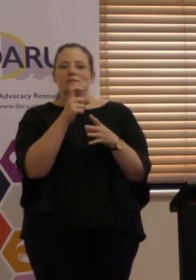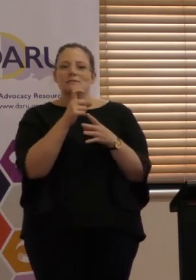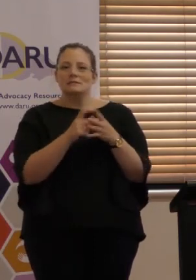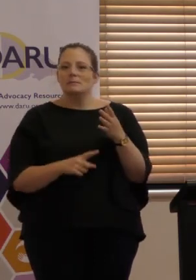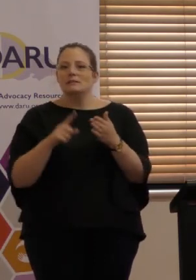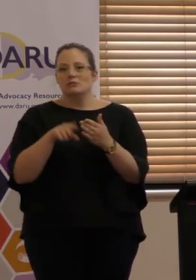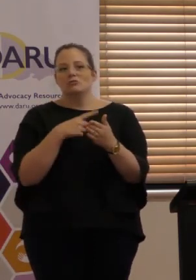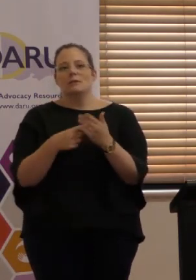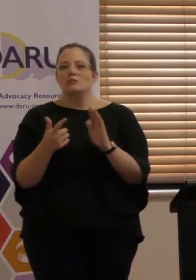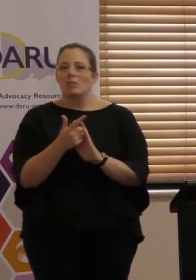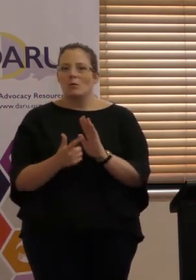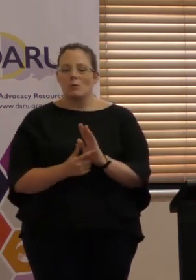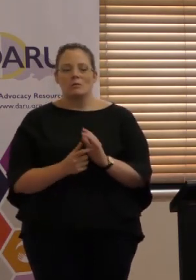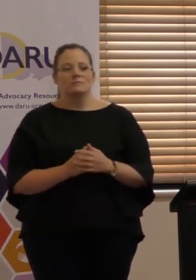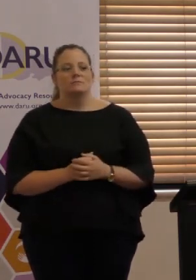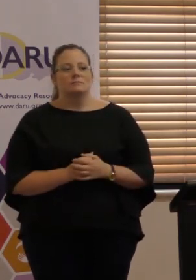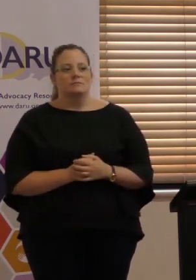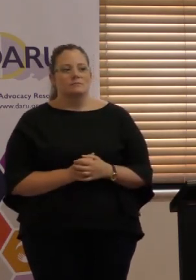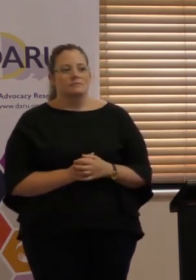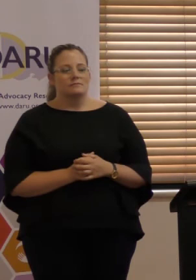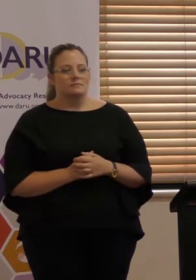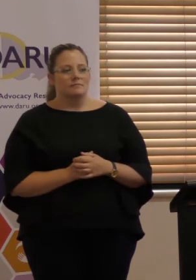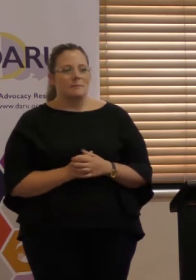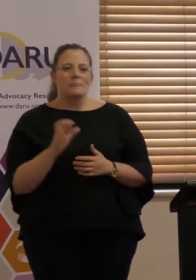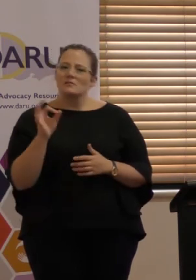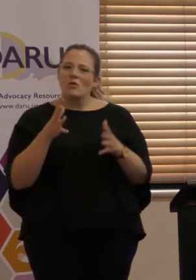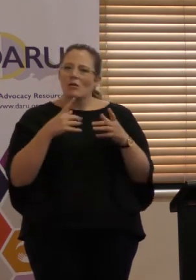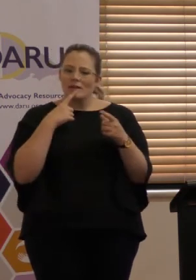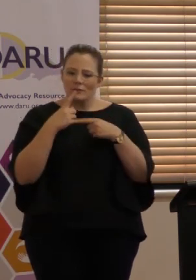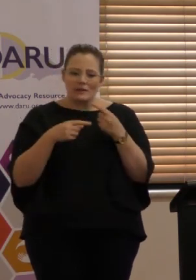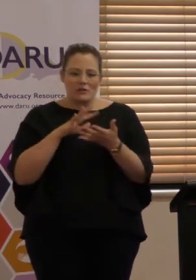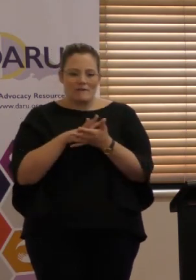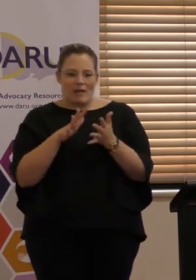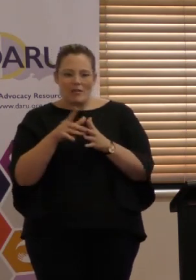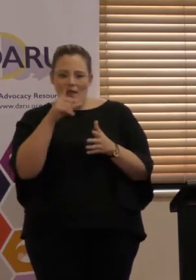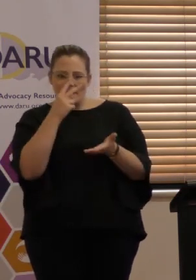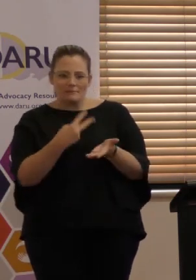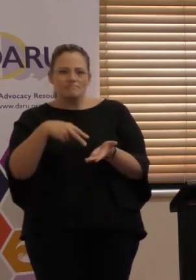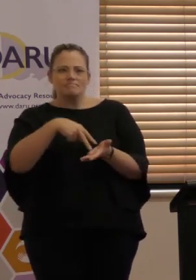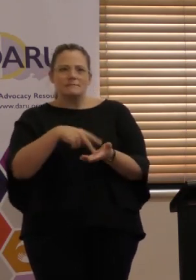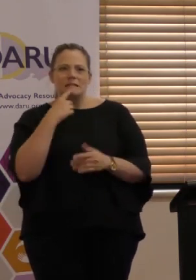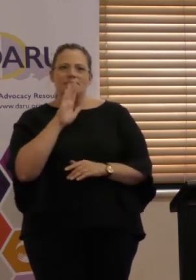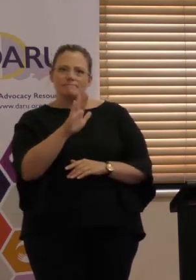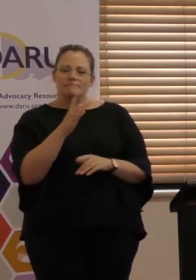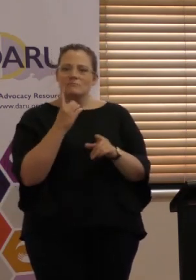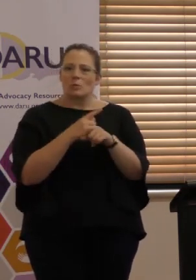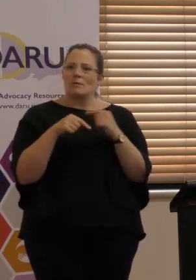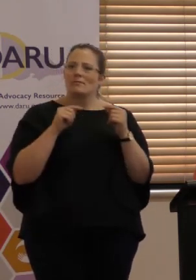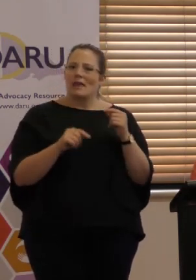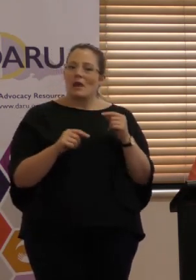law and about how they can speak up and when it's okay to do that. It's something that YDAS is